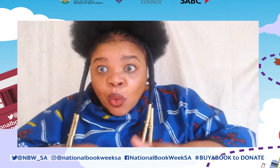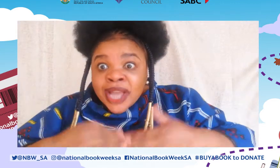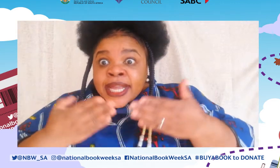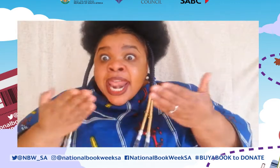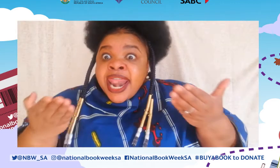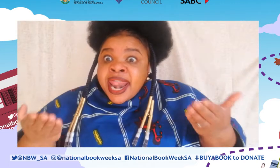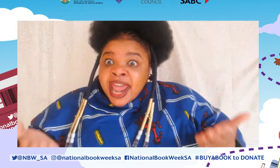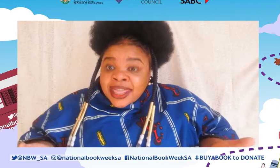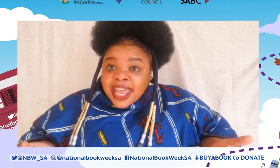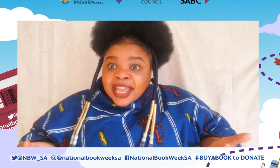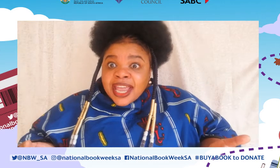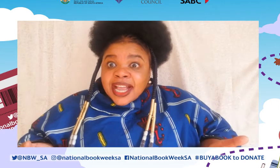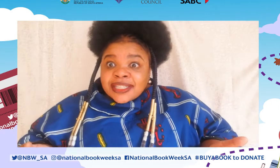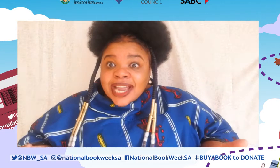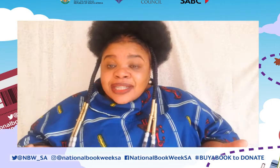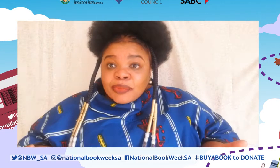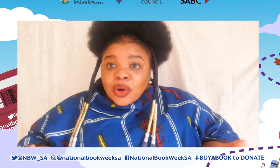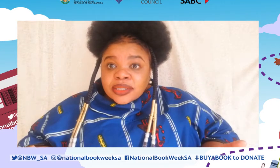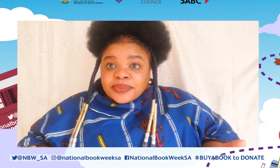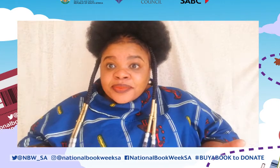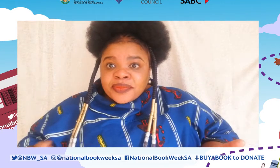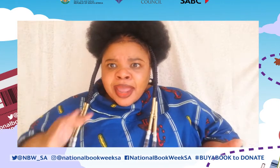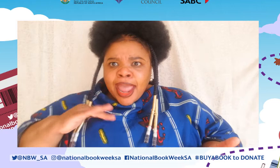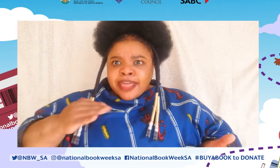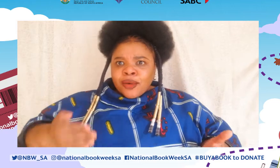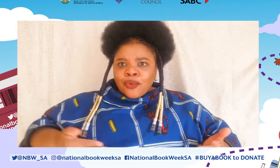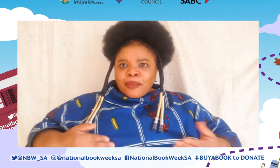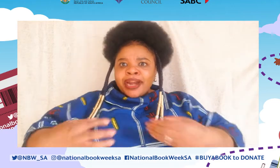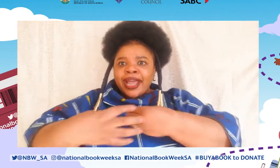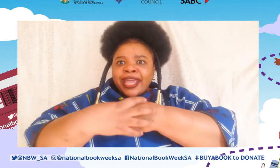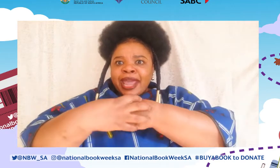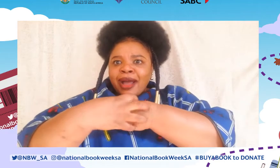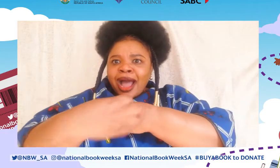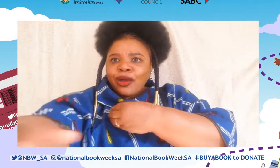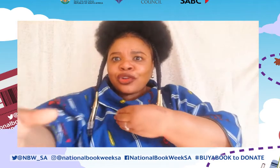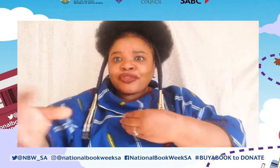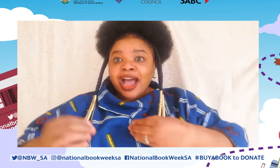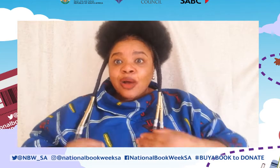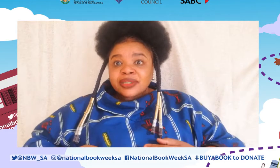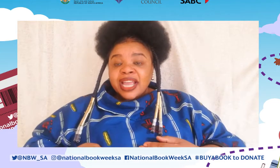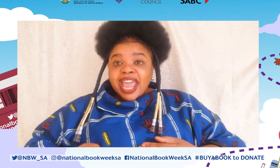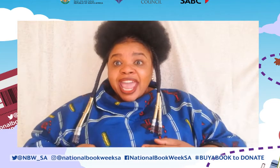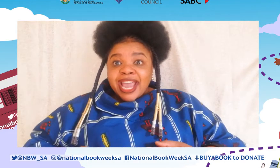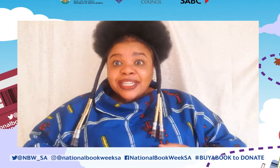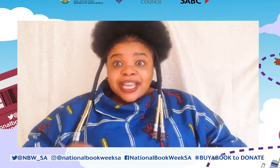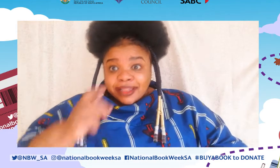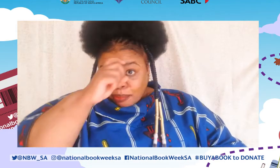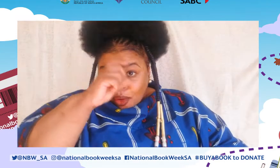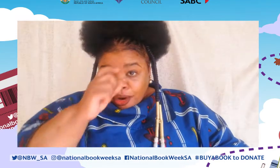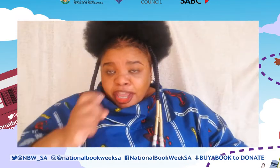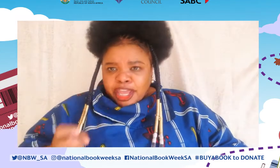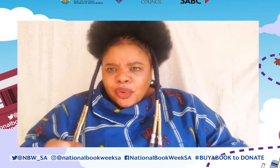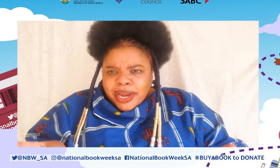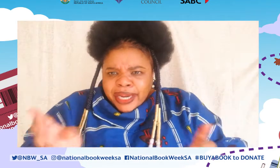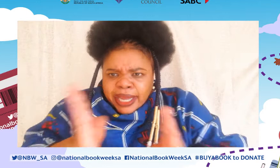There was nothing inside the pot. And the woman came out of the house, and the